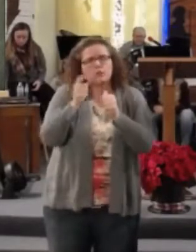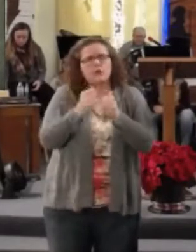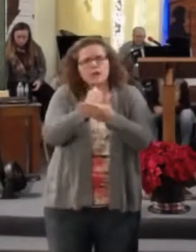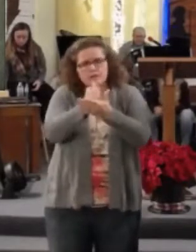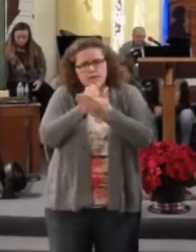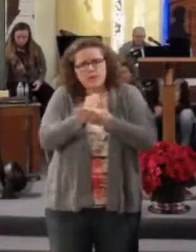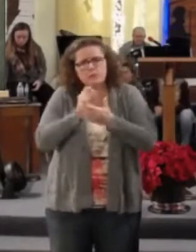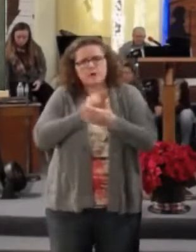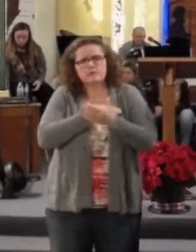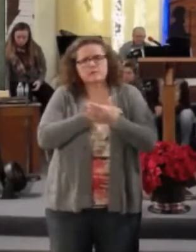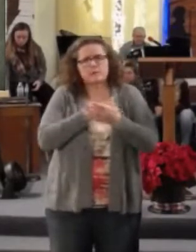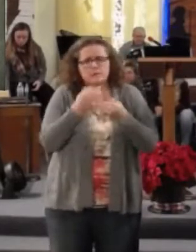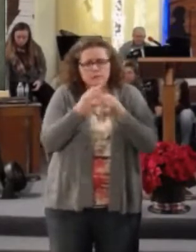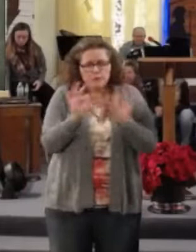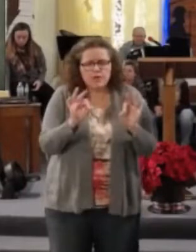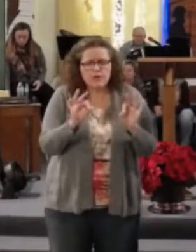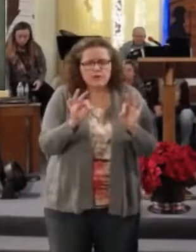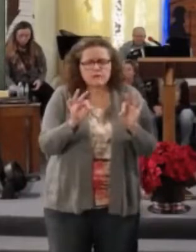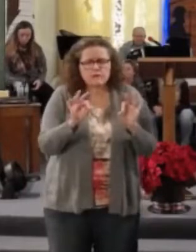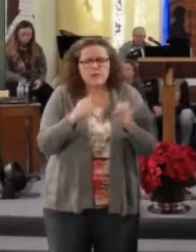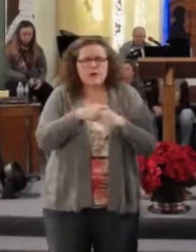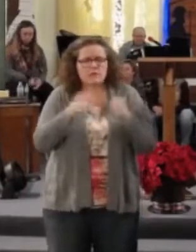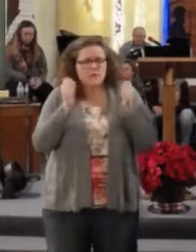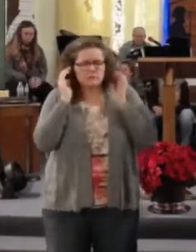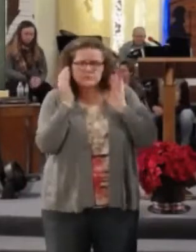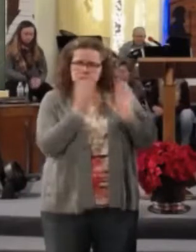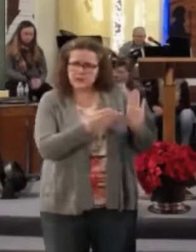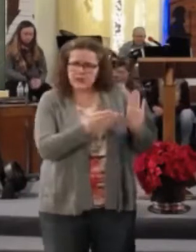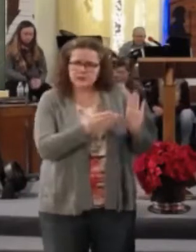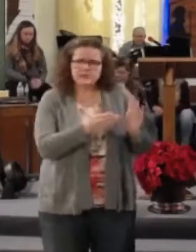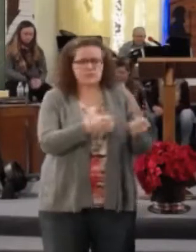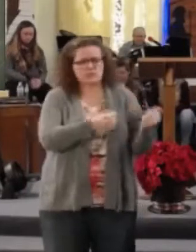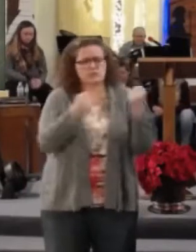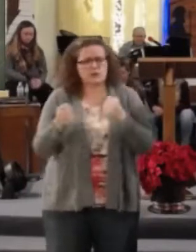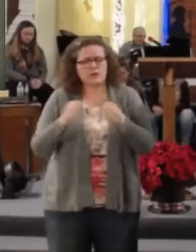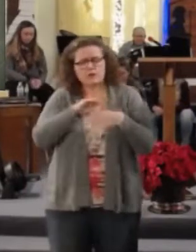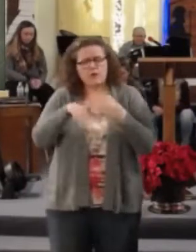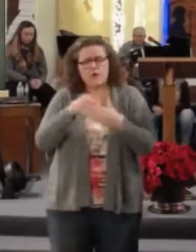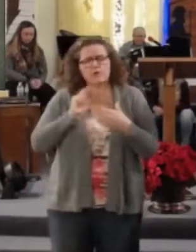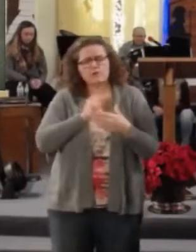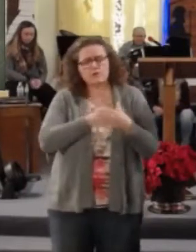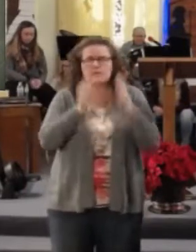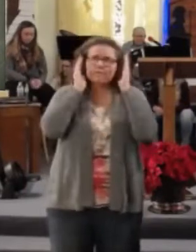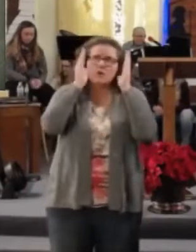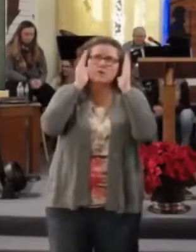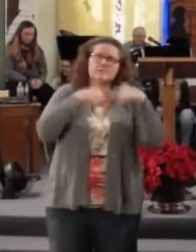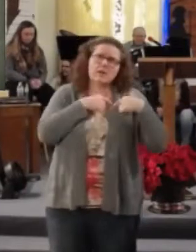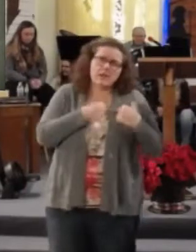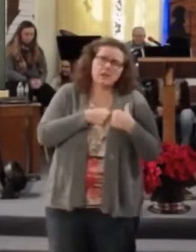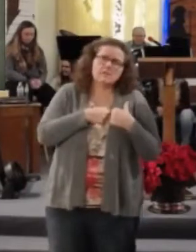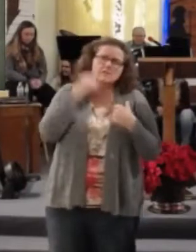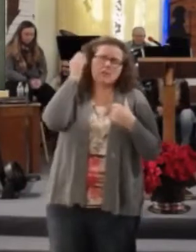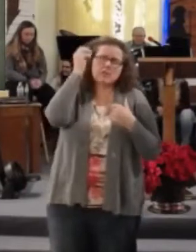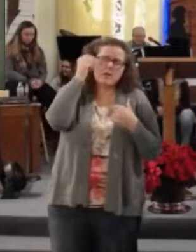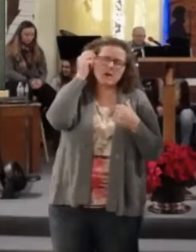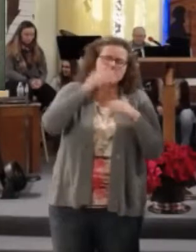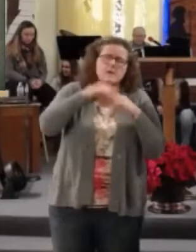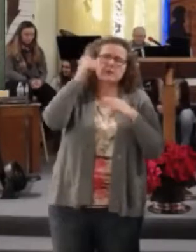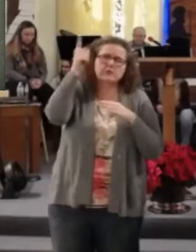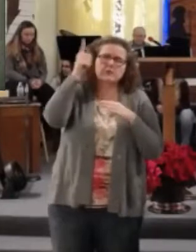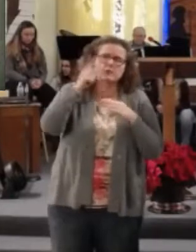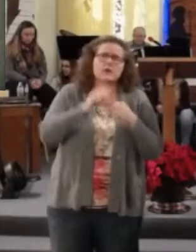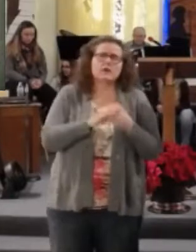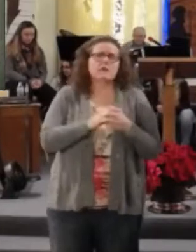from distractions. Strengthen us all to focus our hearts and thoughts on not only furthering your